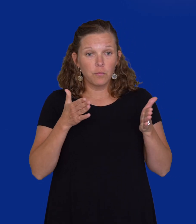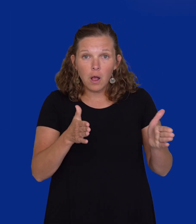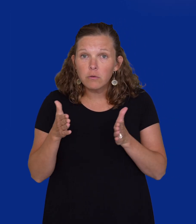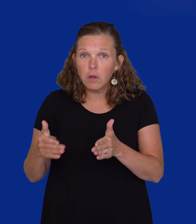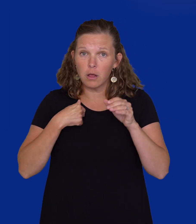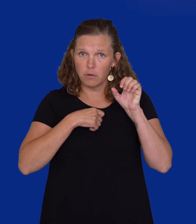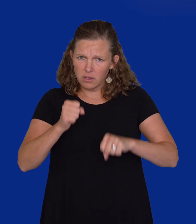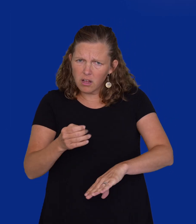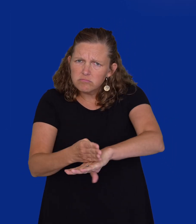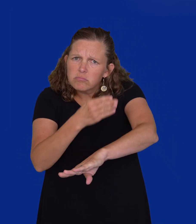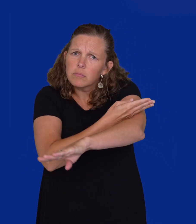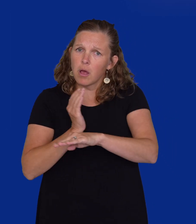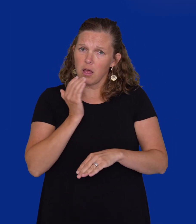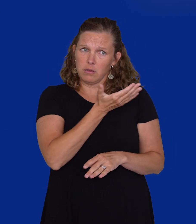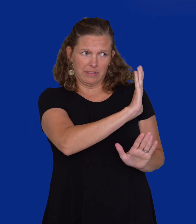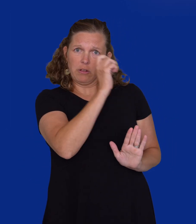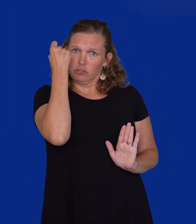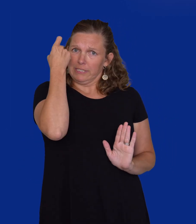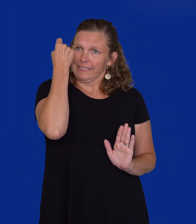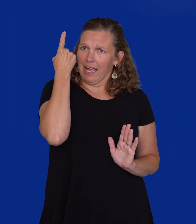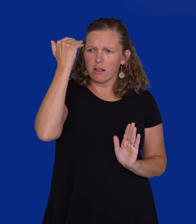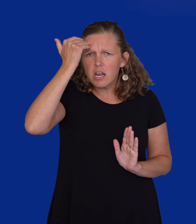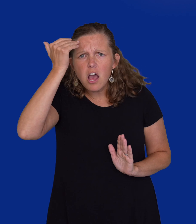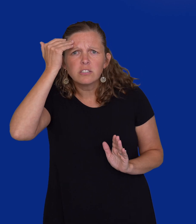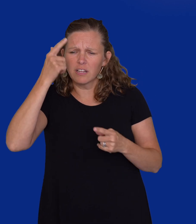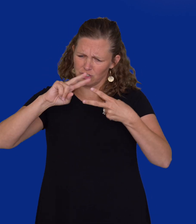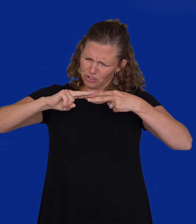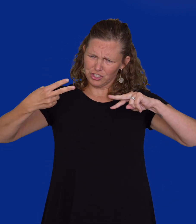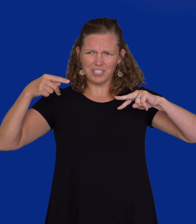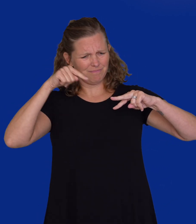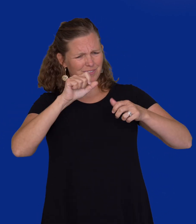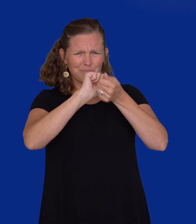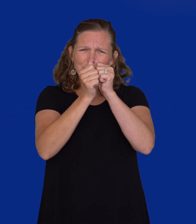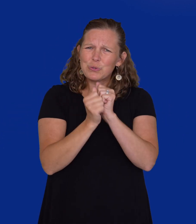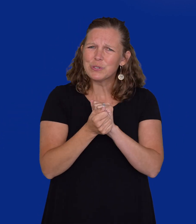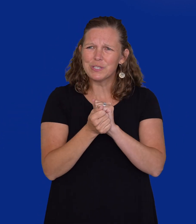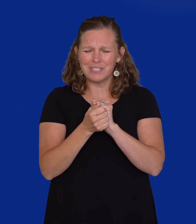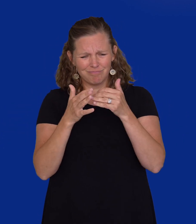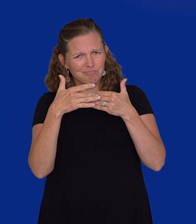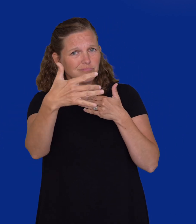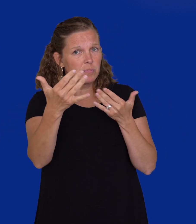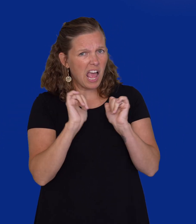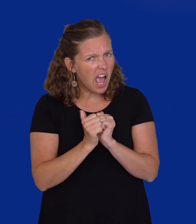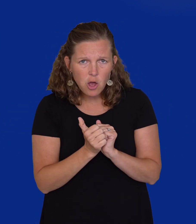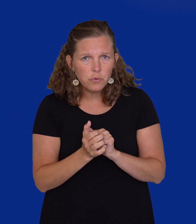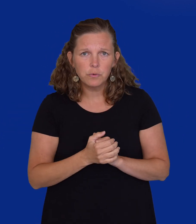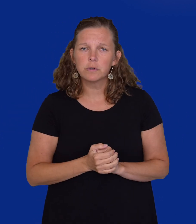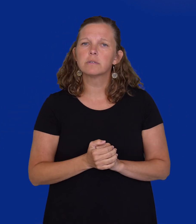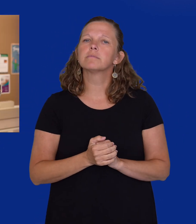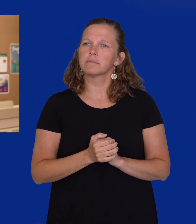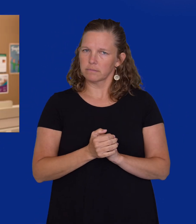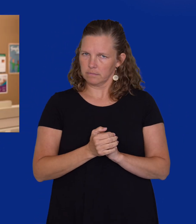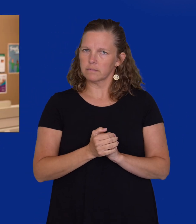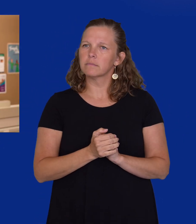One of the ways we are able to update our interpretation of gene variants over time